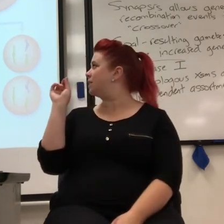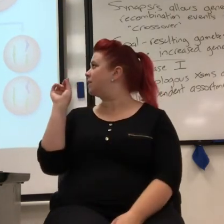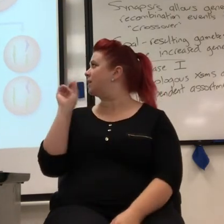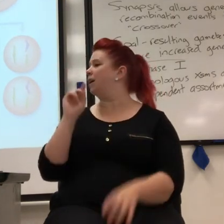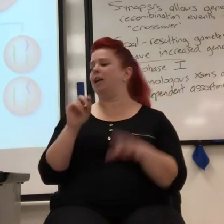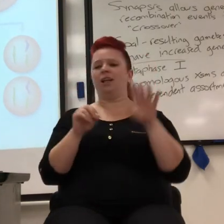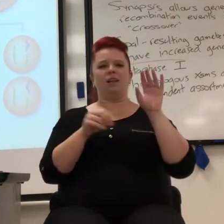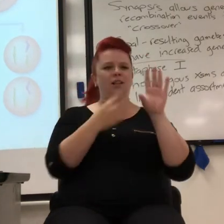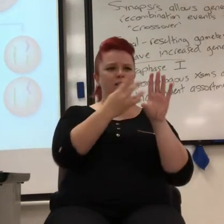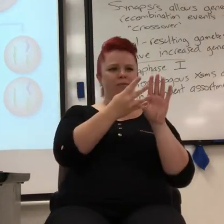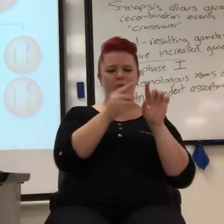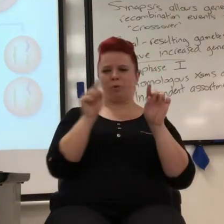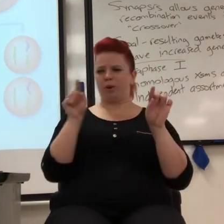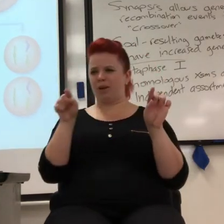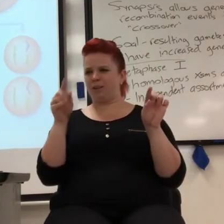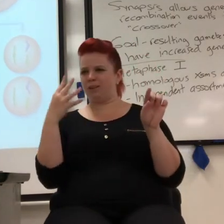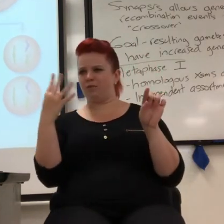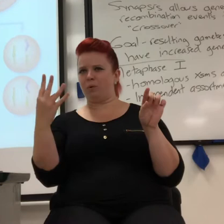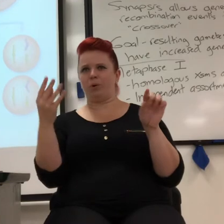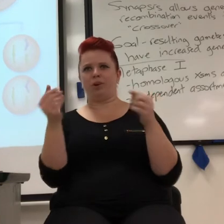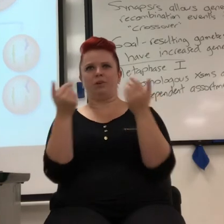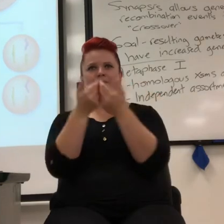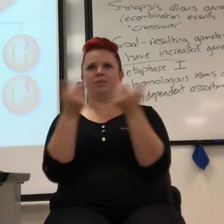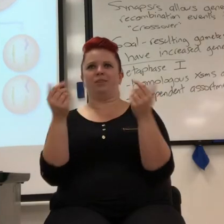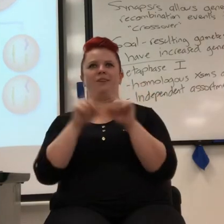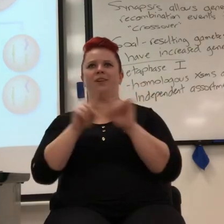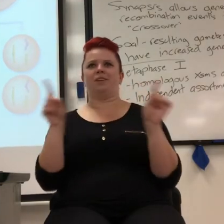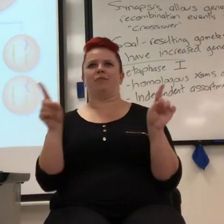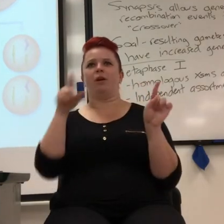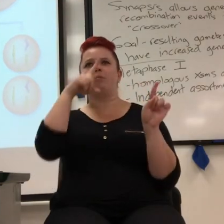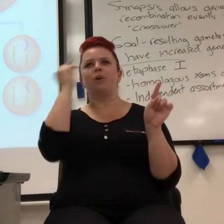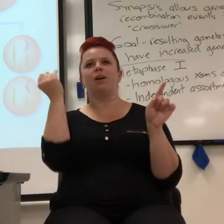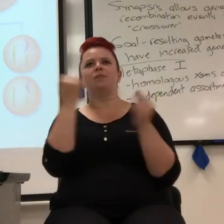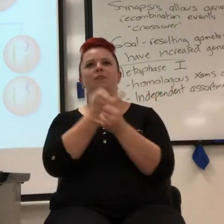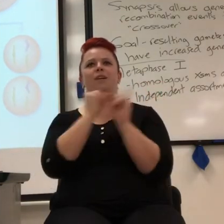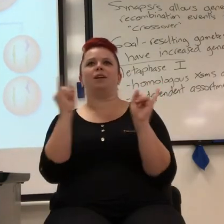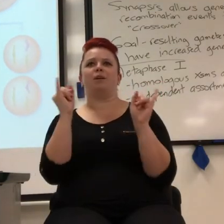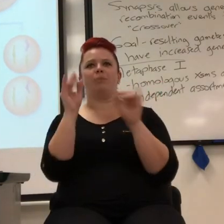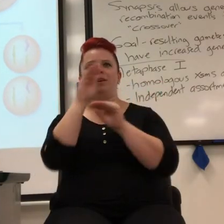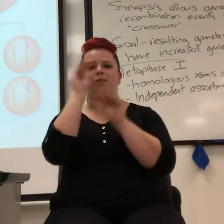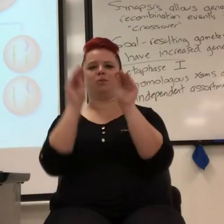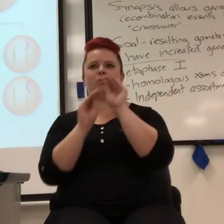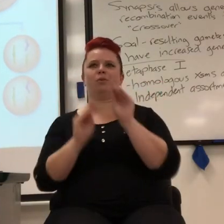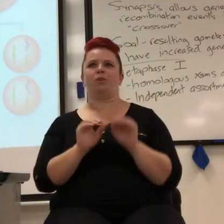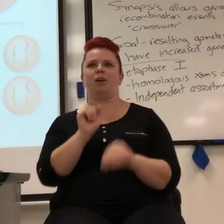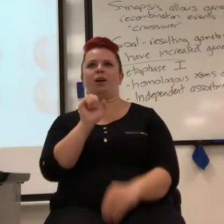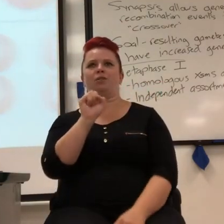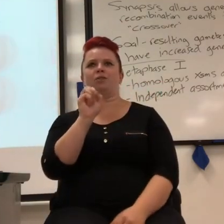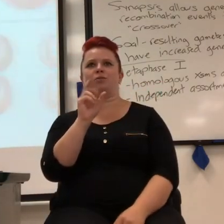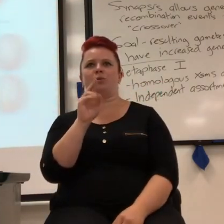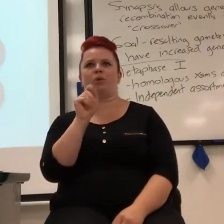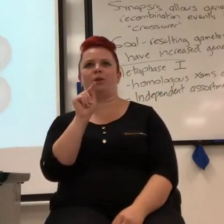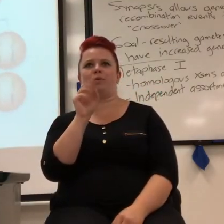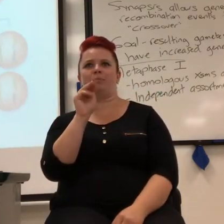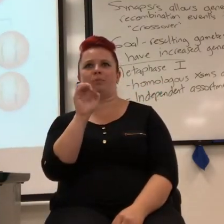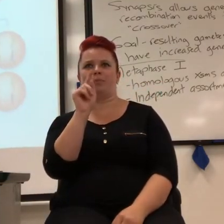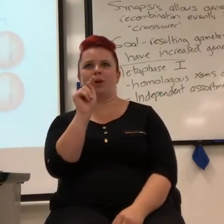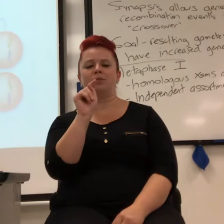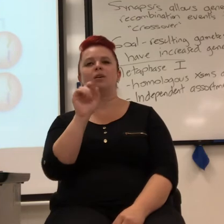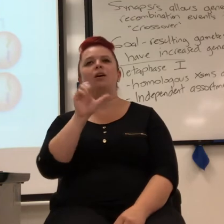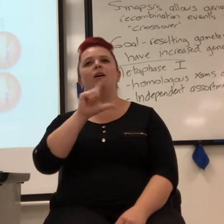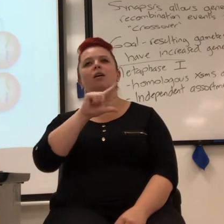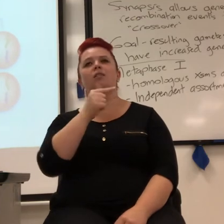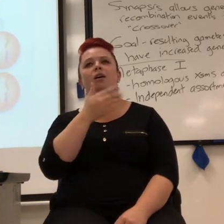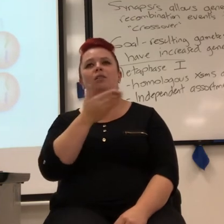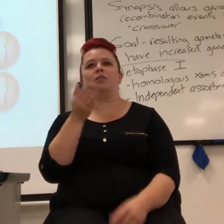from that set of four because of this independent assortment during metaphase one. The other permutations, I guess you could have, if